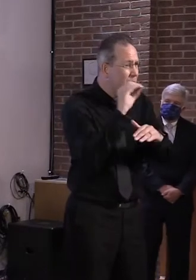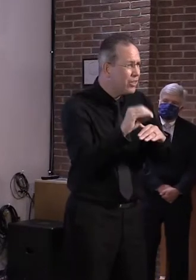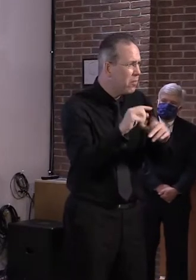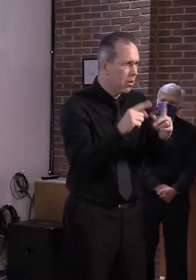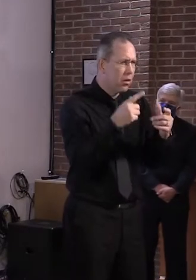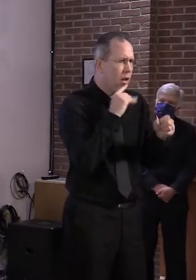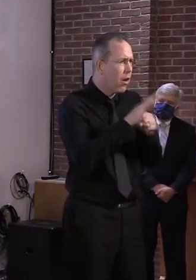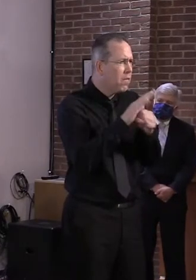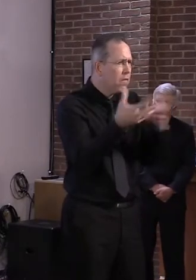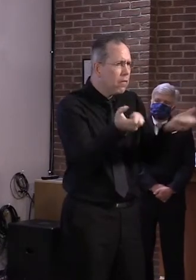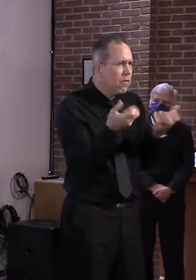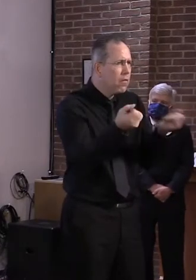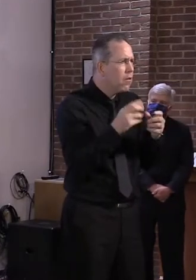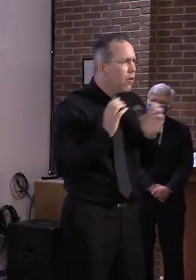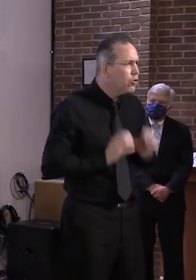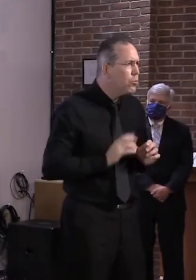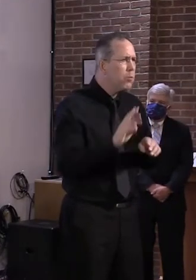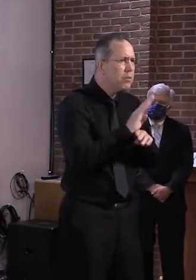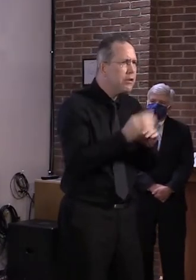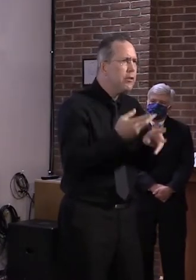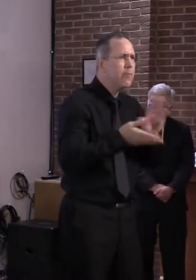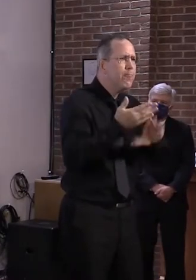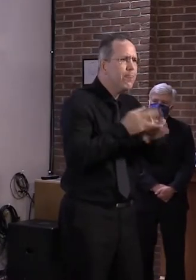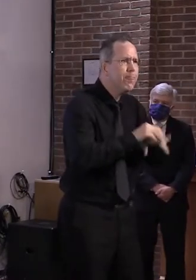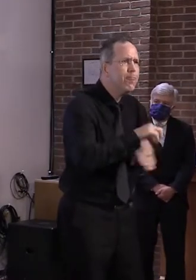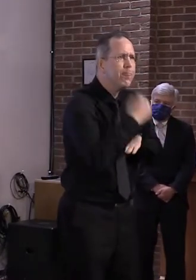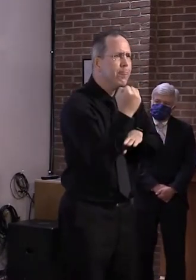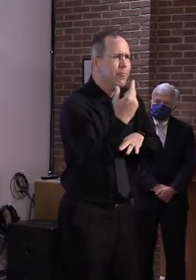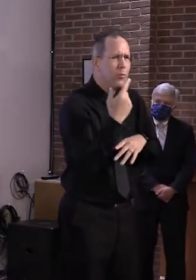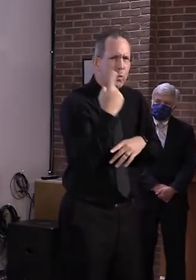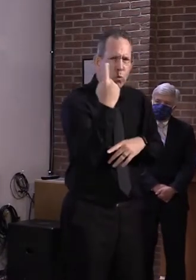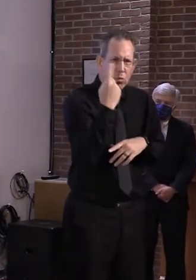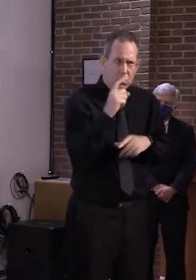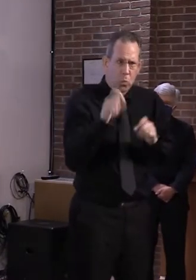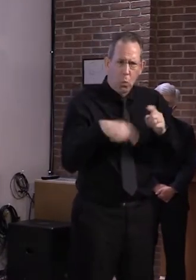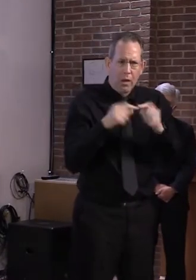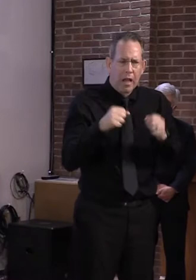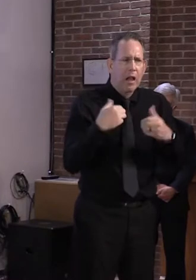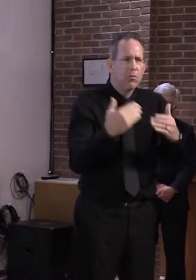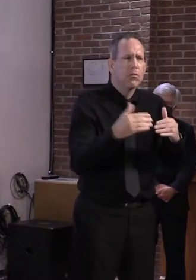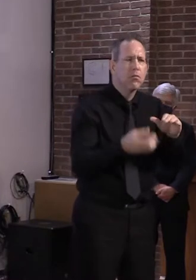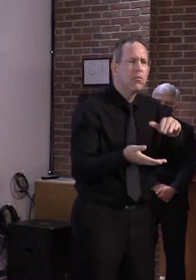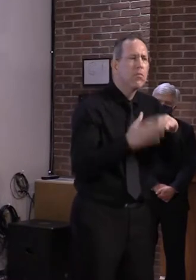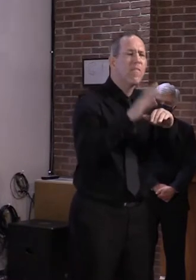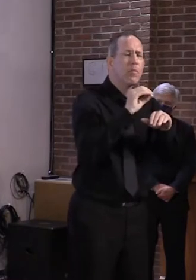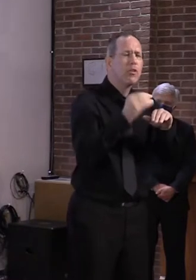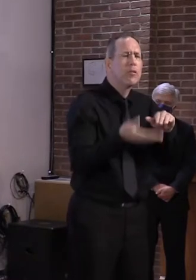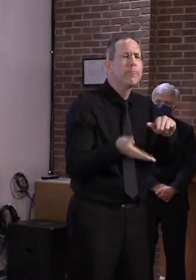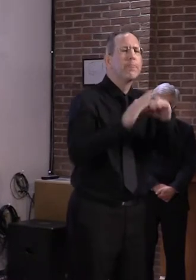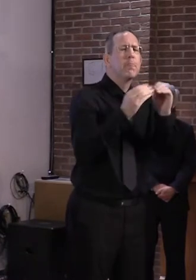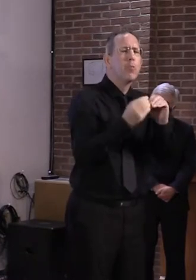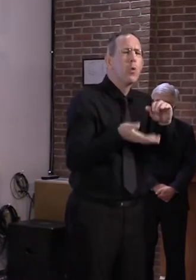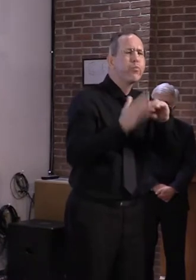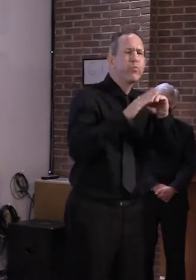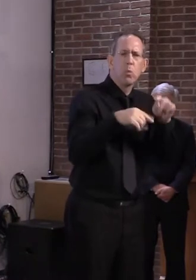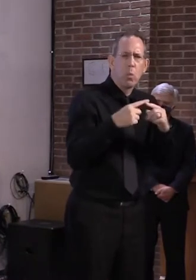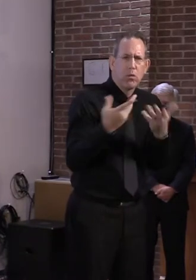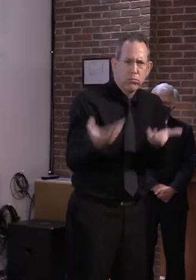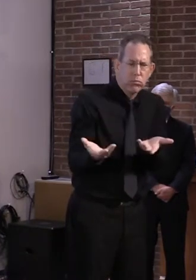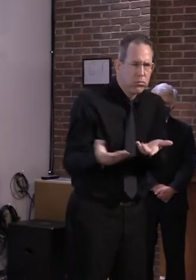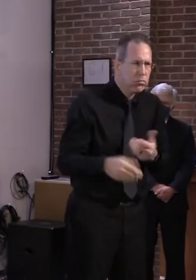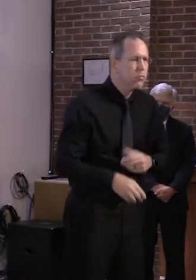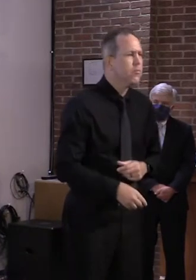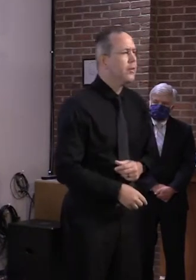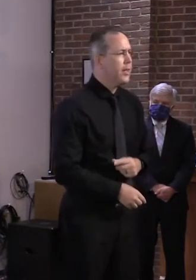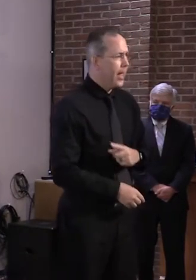been trying to move us towards a percentage basis. We were at 25% at one point in time. Most sectors